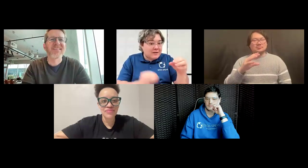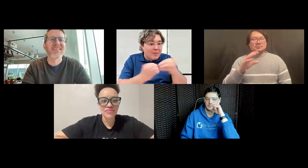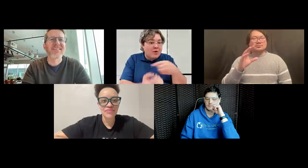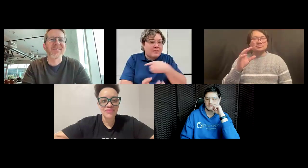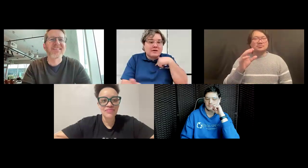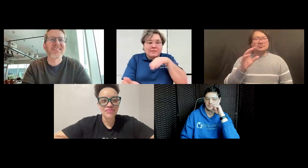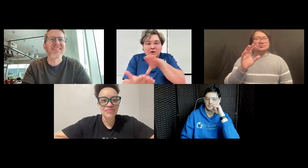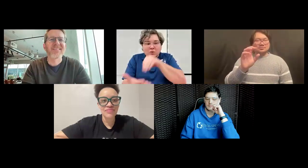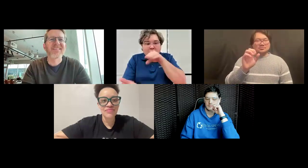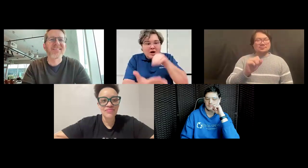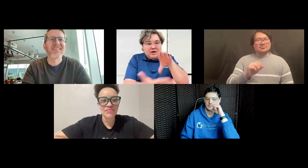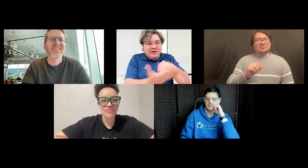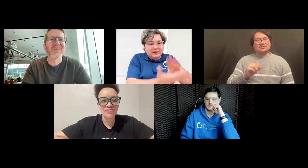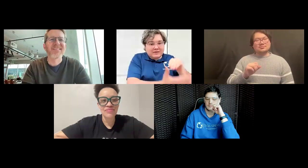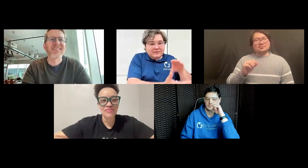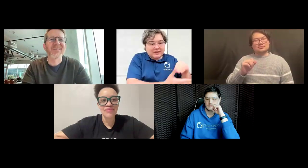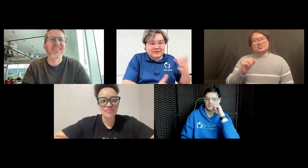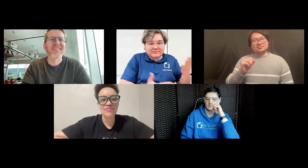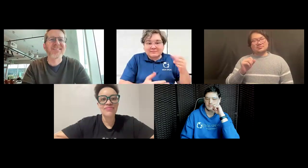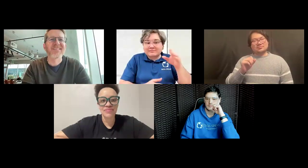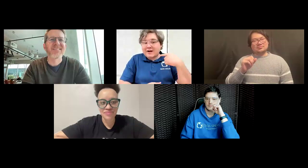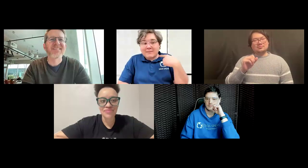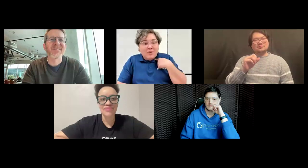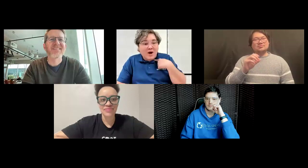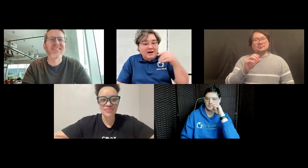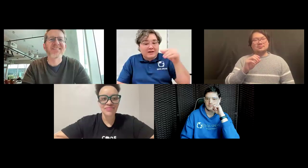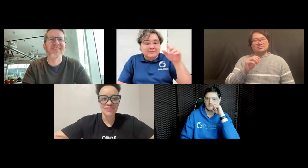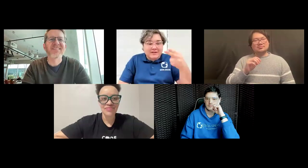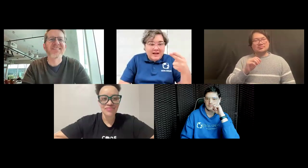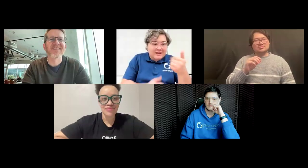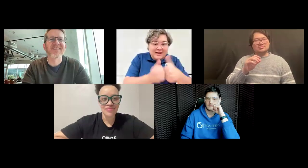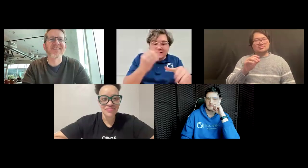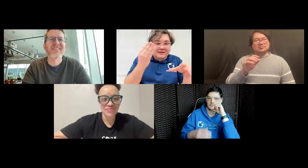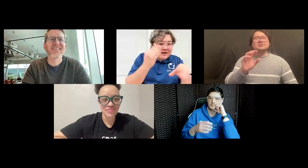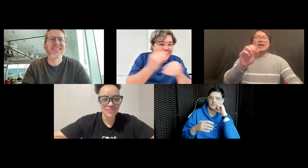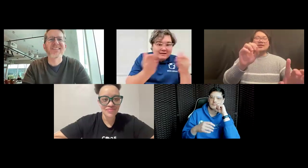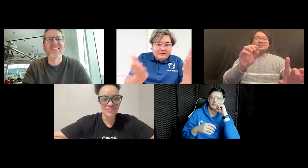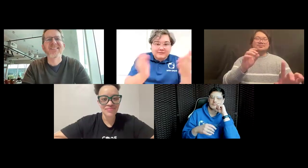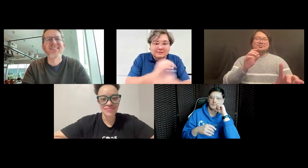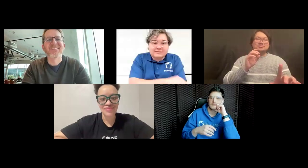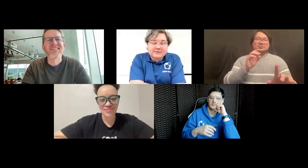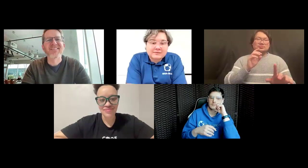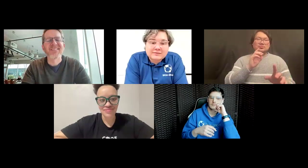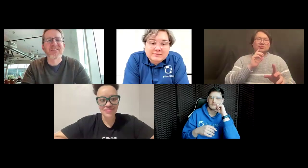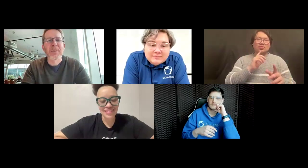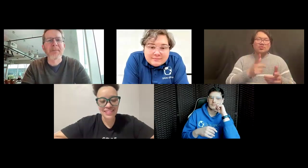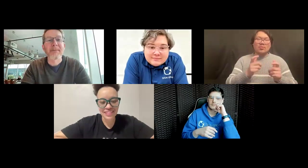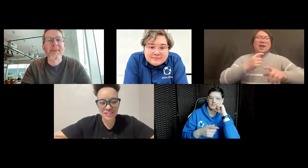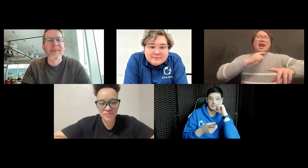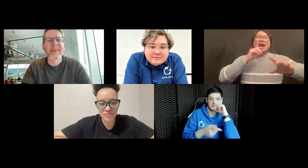able to identify classifiers more. And so we're continuing to learn how to adapt to that, whether it's an accent or anything